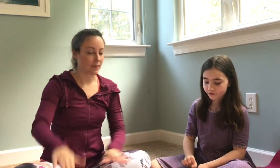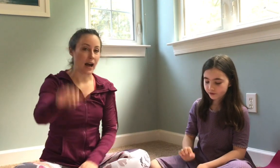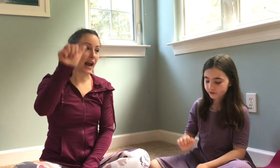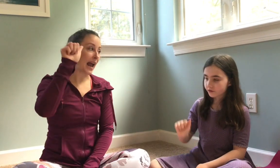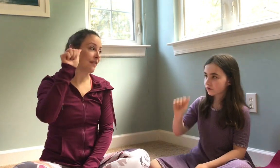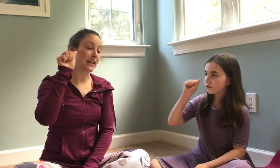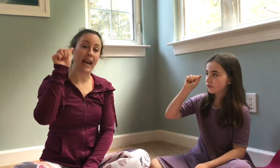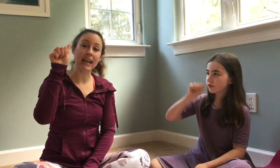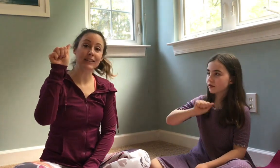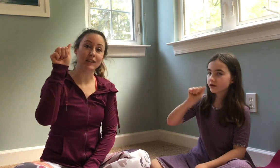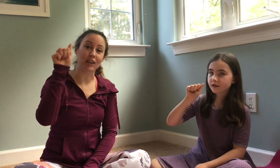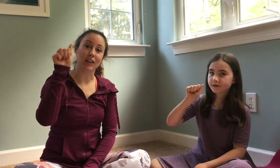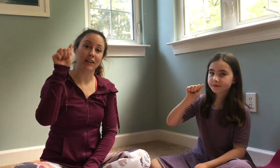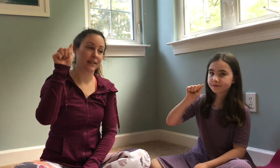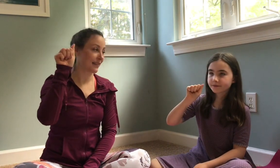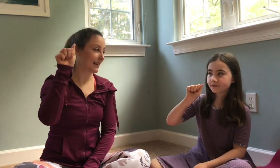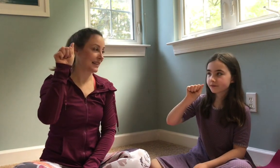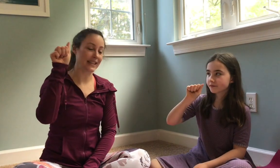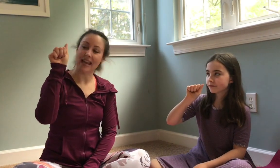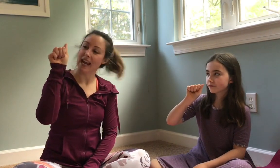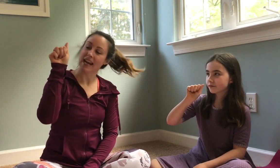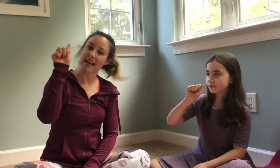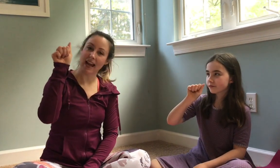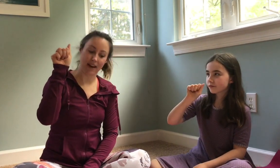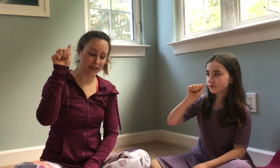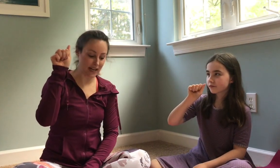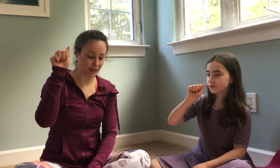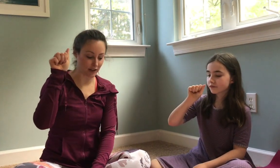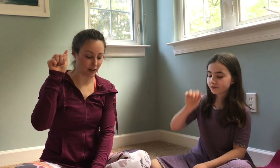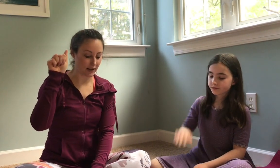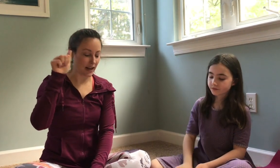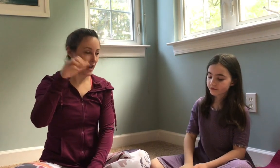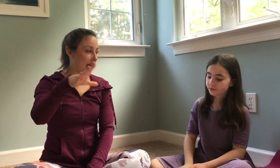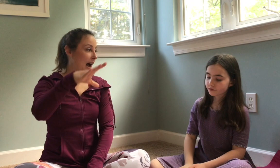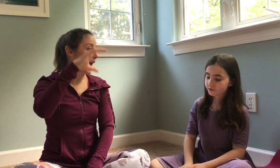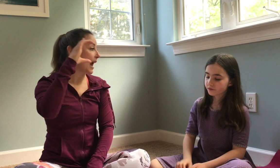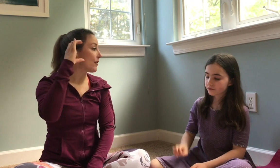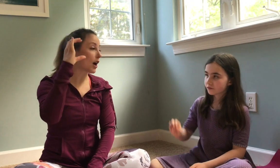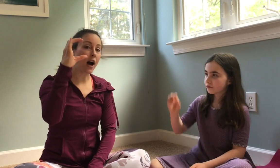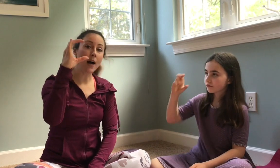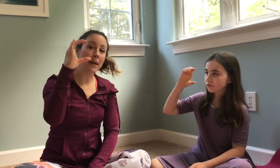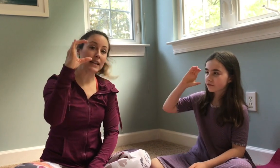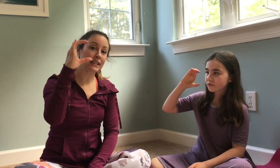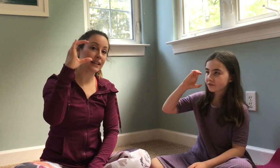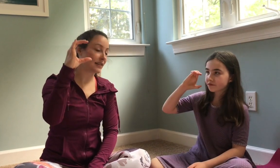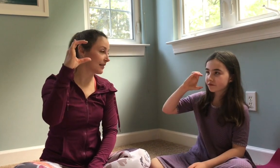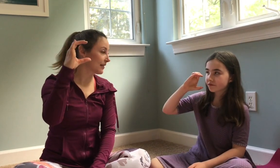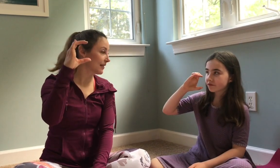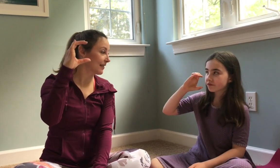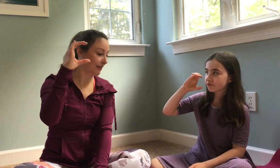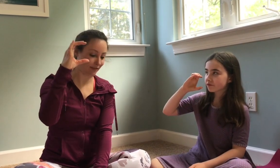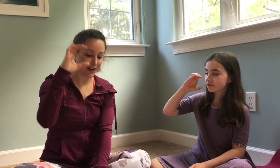I have an answer. See the A? I have an answer. I have a comment, right?